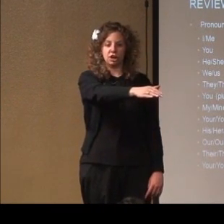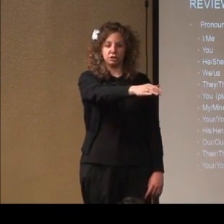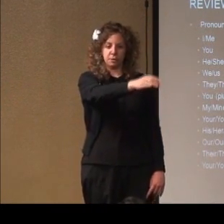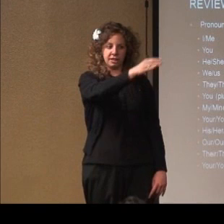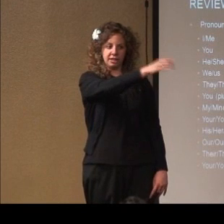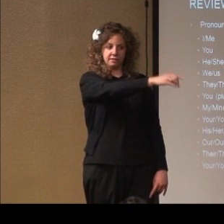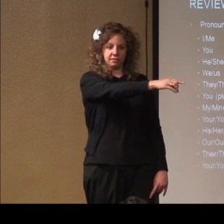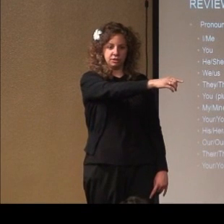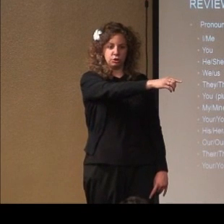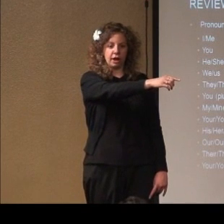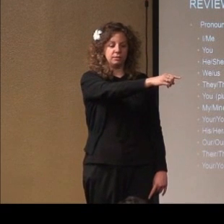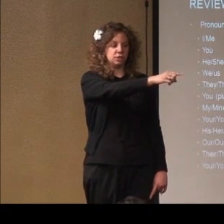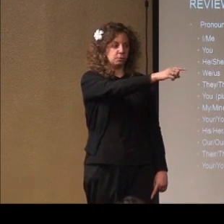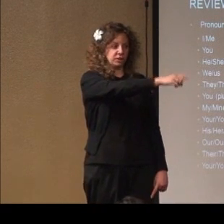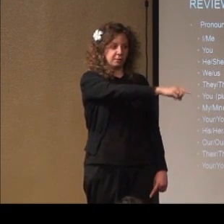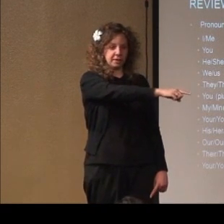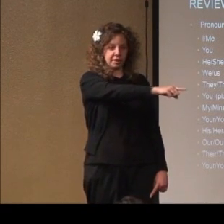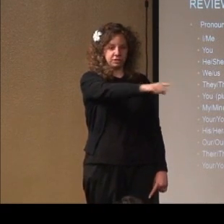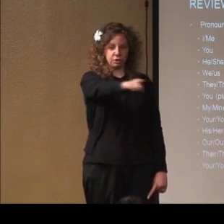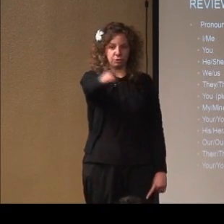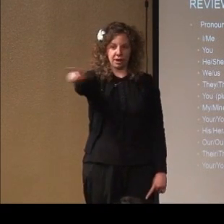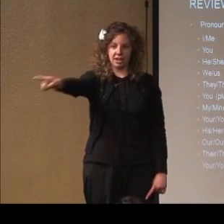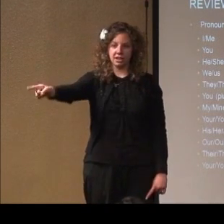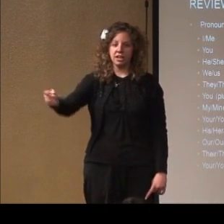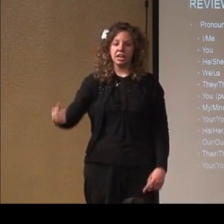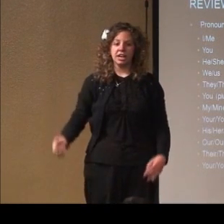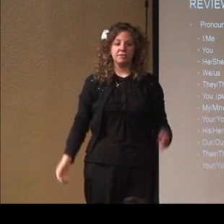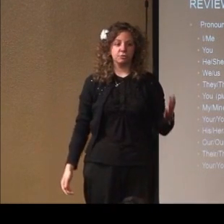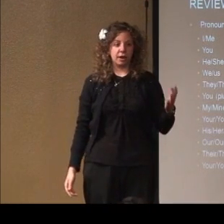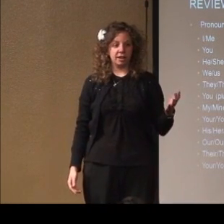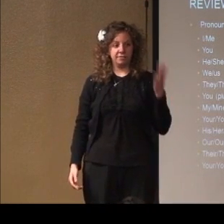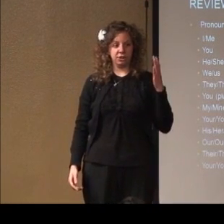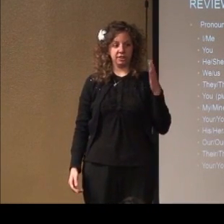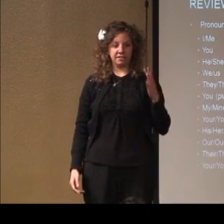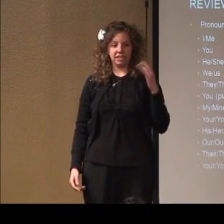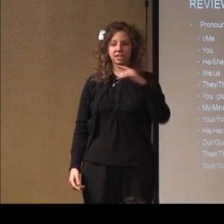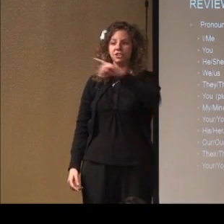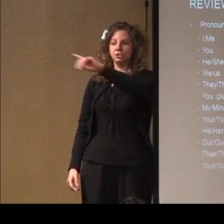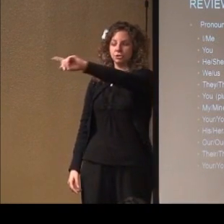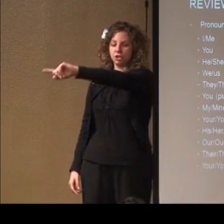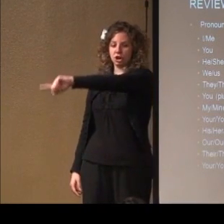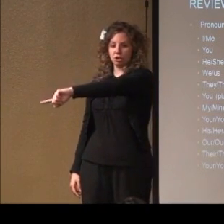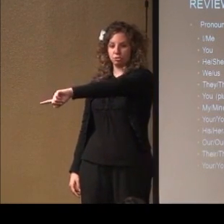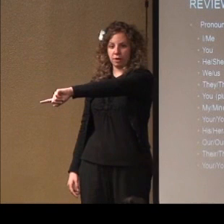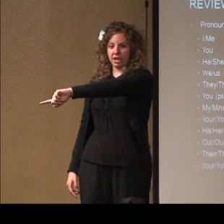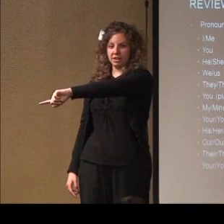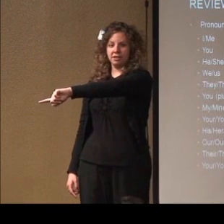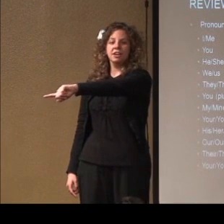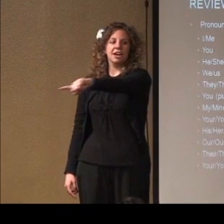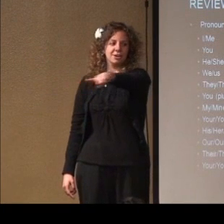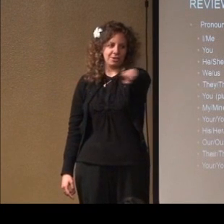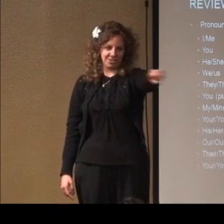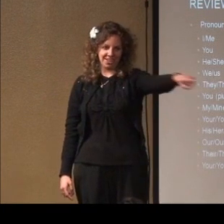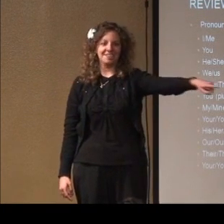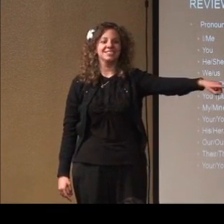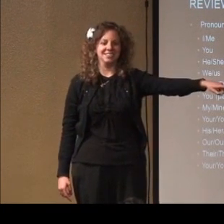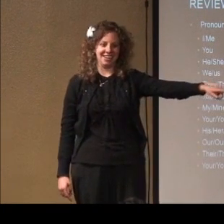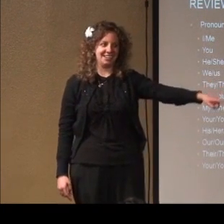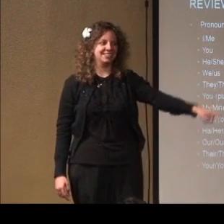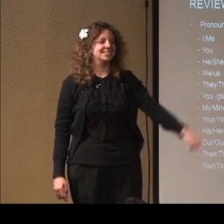cross your body. So I would start pointing on my left and go to the right. If you're left-handed, then you'll start on your right and go to the left. Yes.